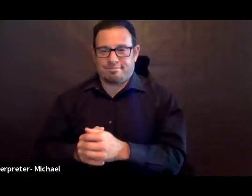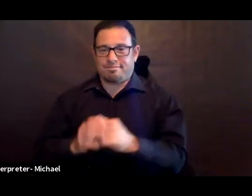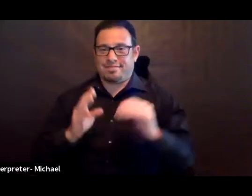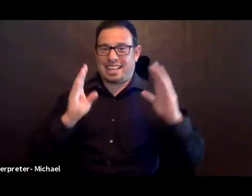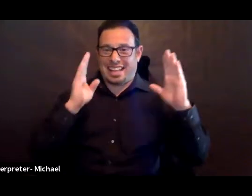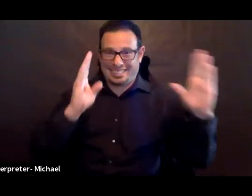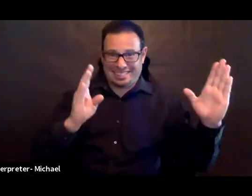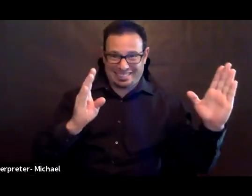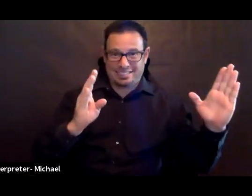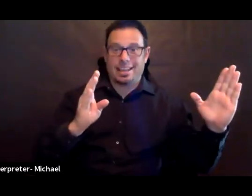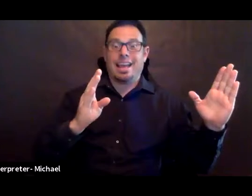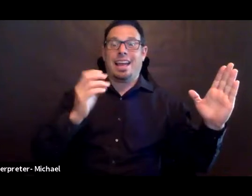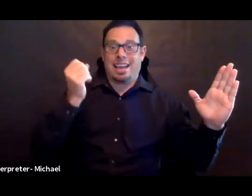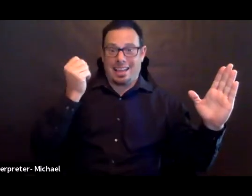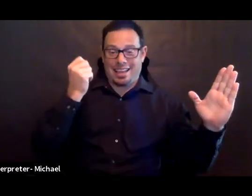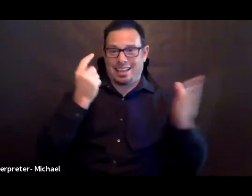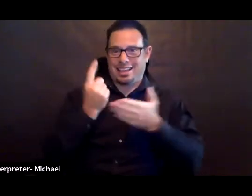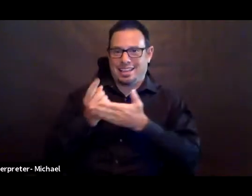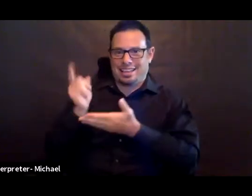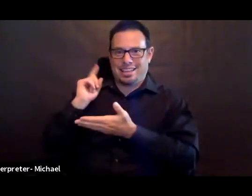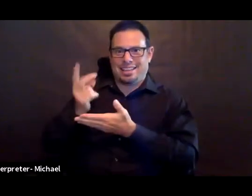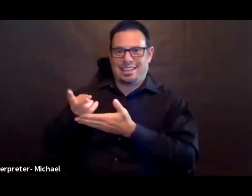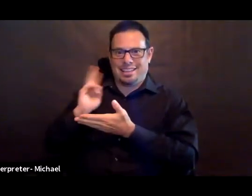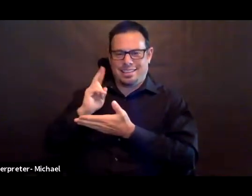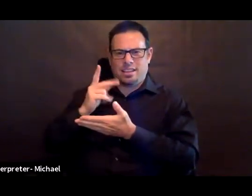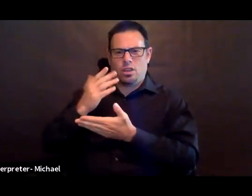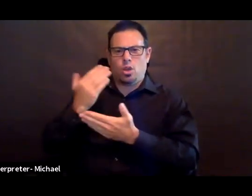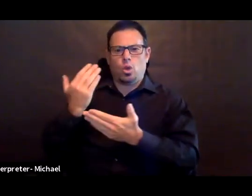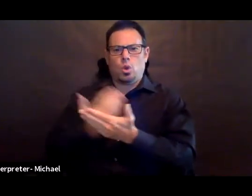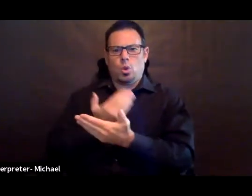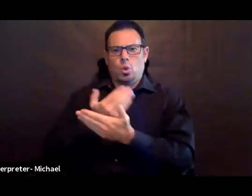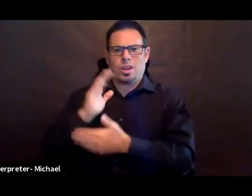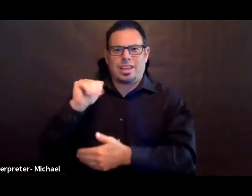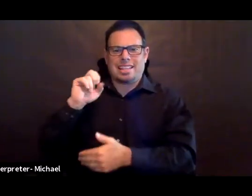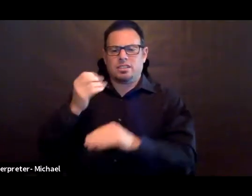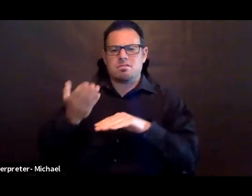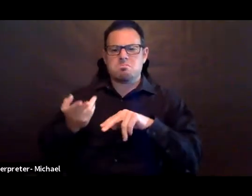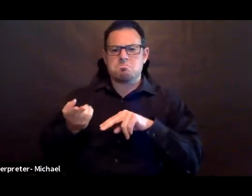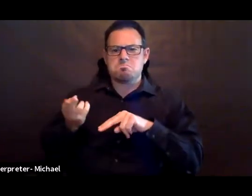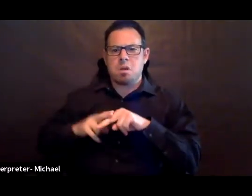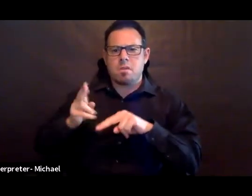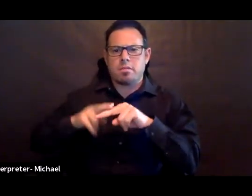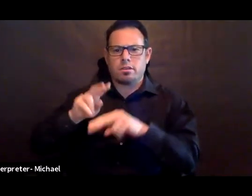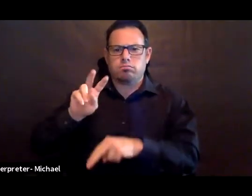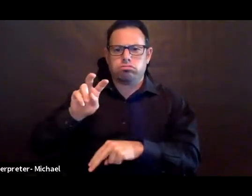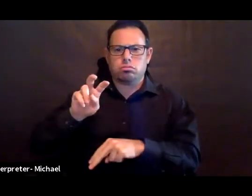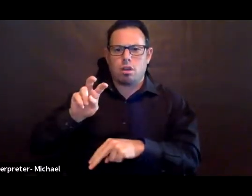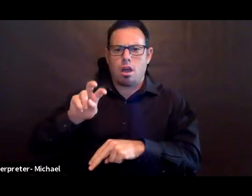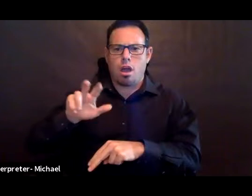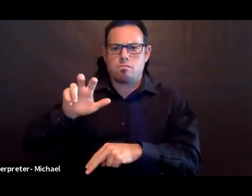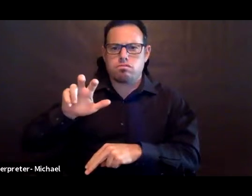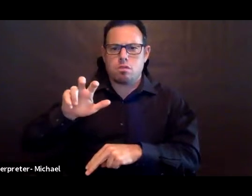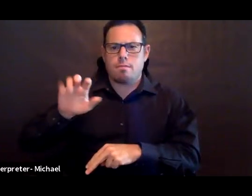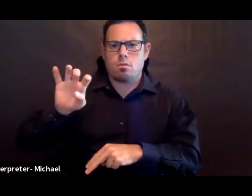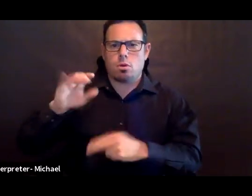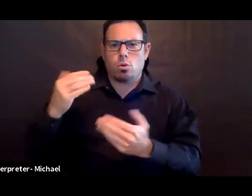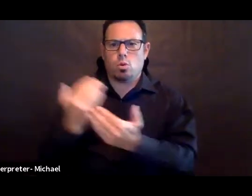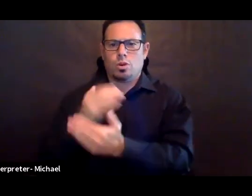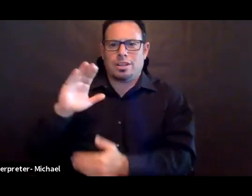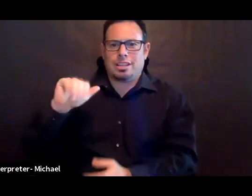just a sobering reminder that we're certainly not done with this pandemic, much as we would like to be. The Delta variant, which